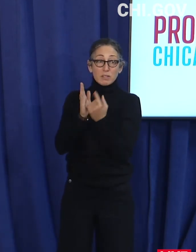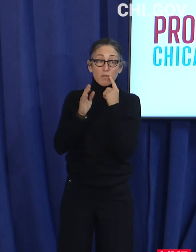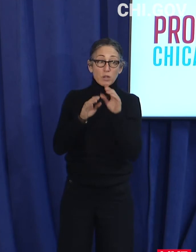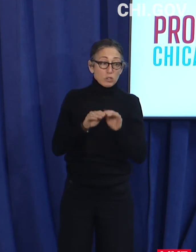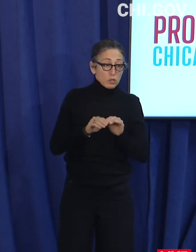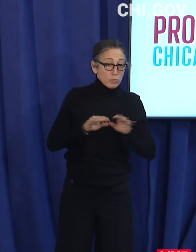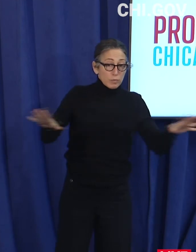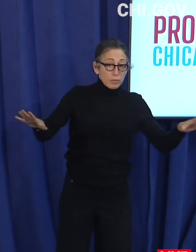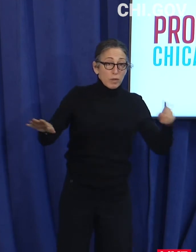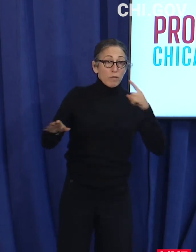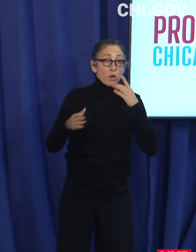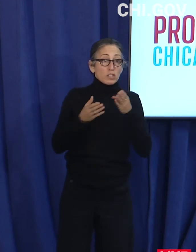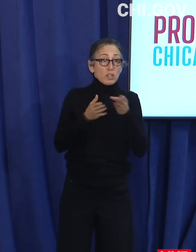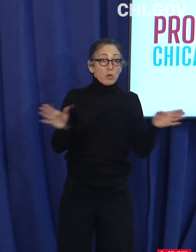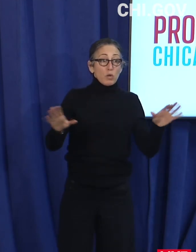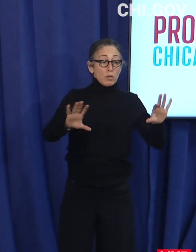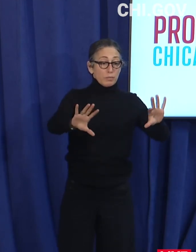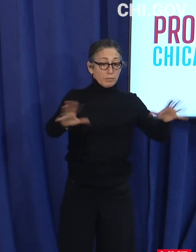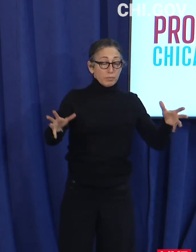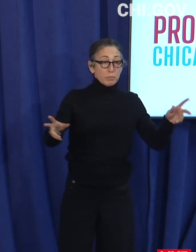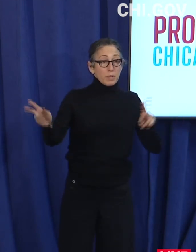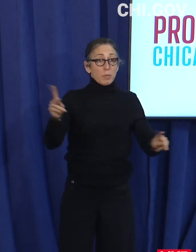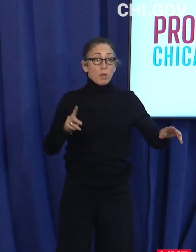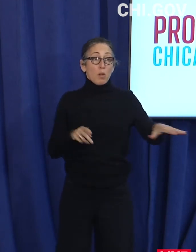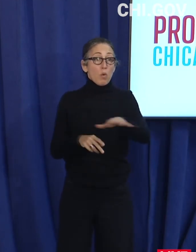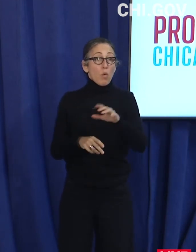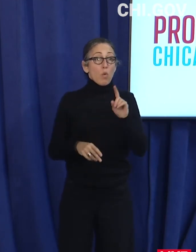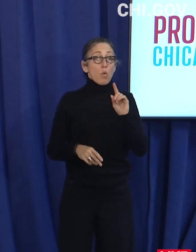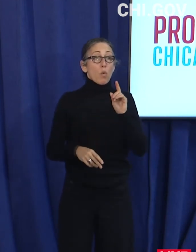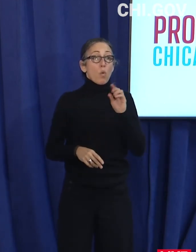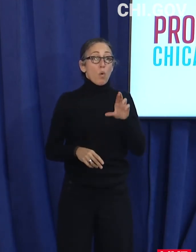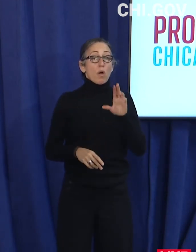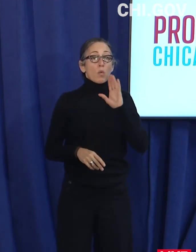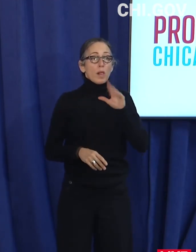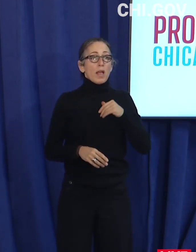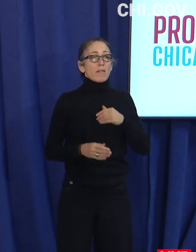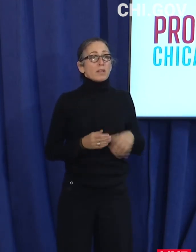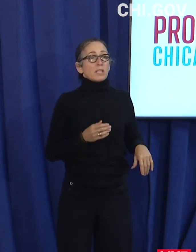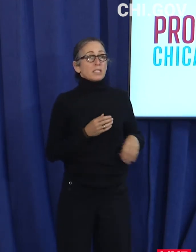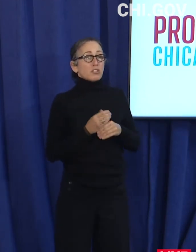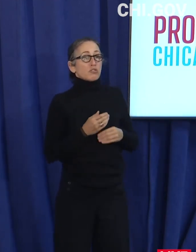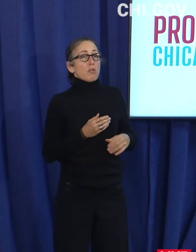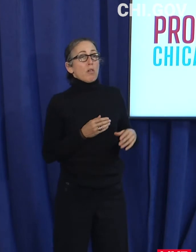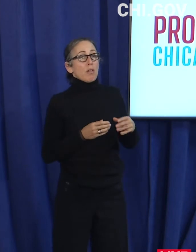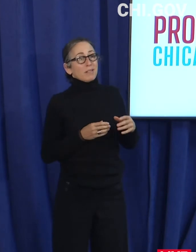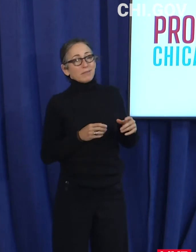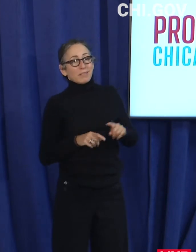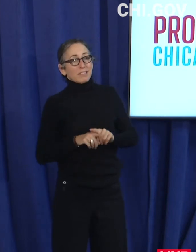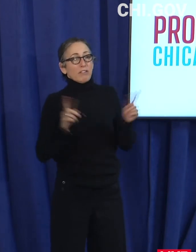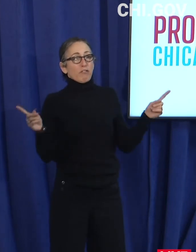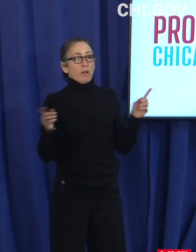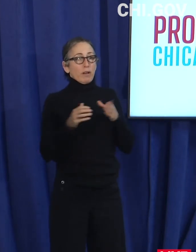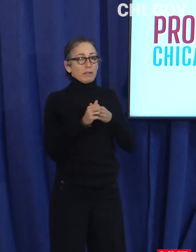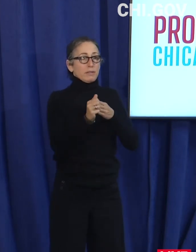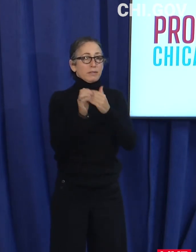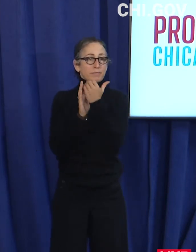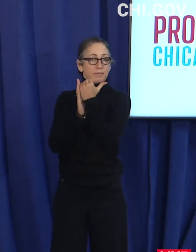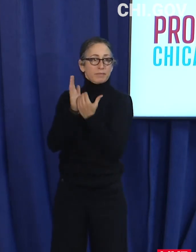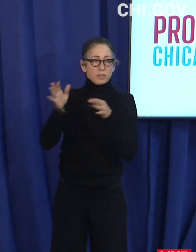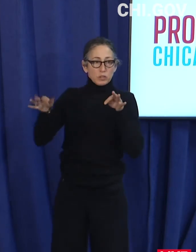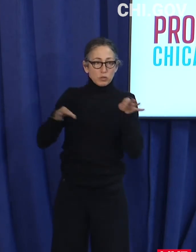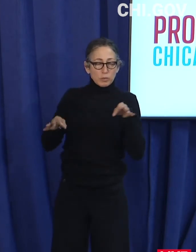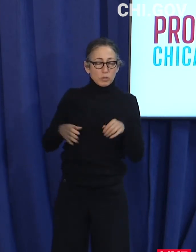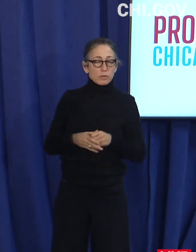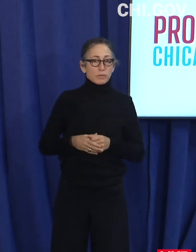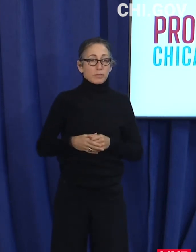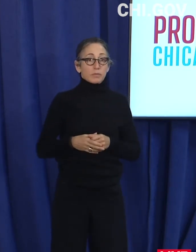general population, or will it get some of its own additional guidelines? So the whole country,